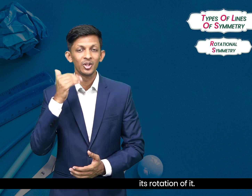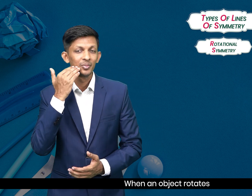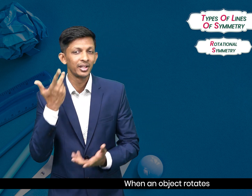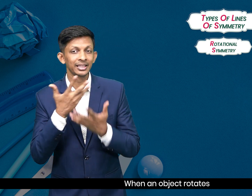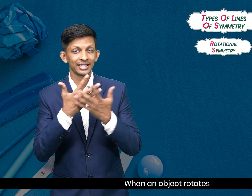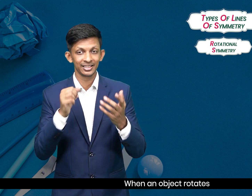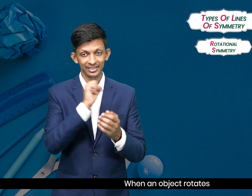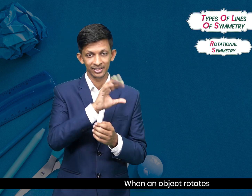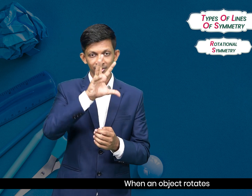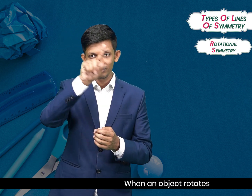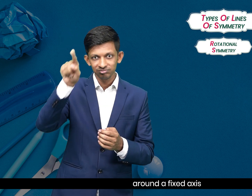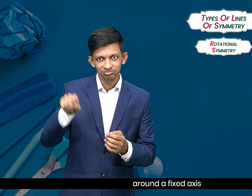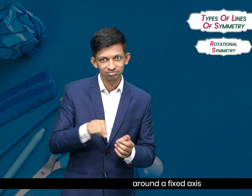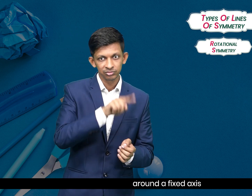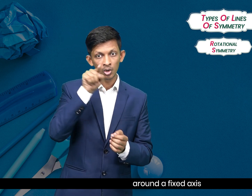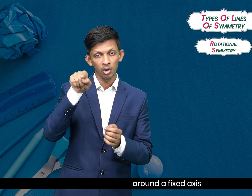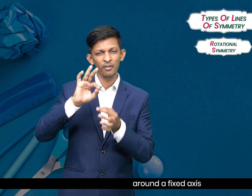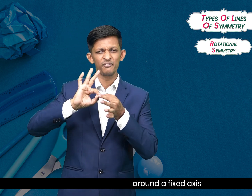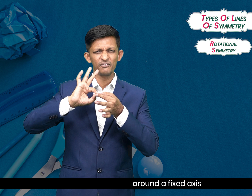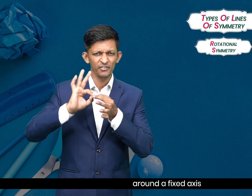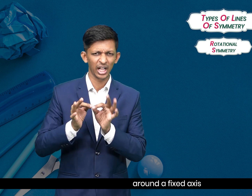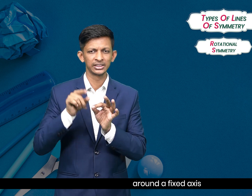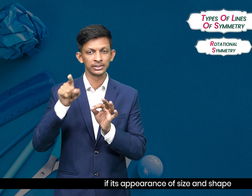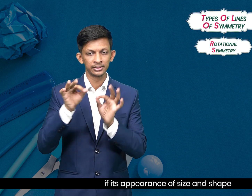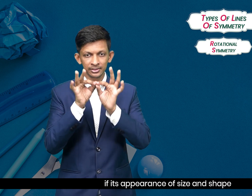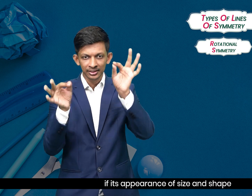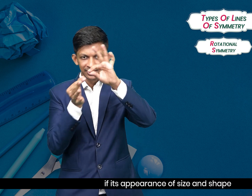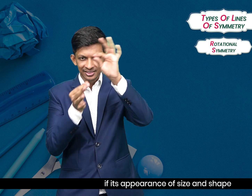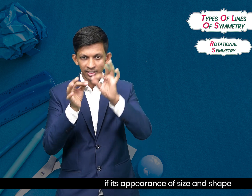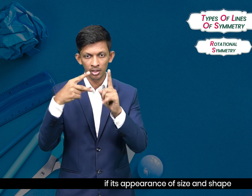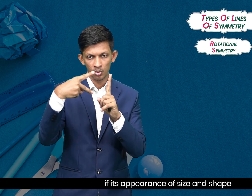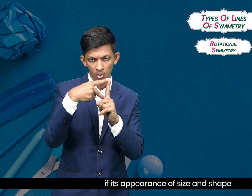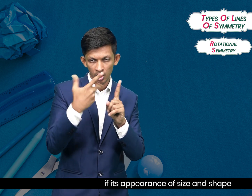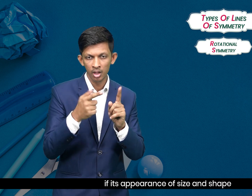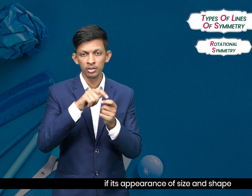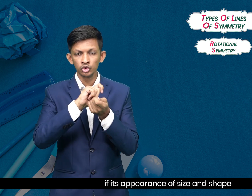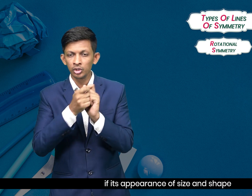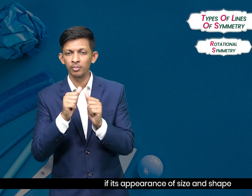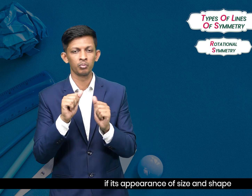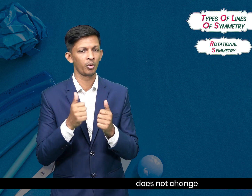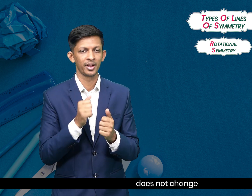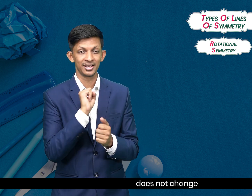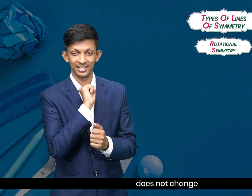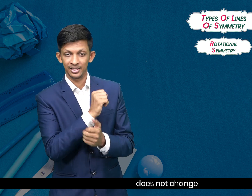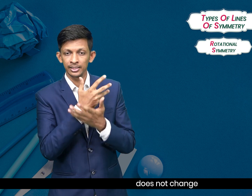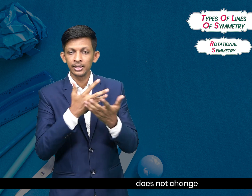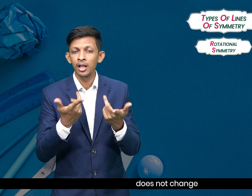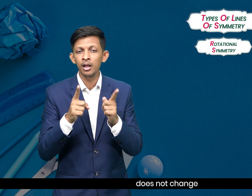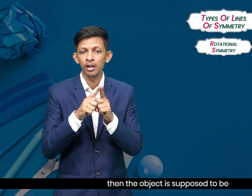When an object rotates around a fixed axis, if its appearance of size and shape does not change, then